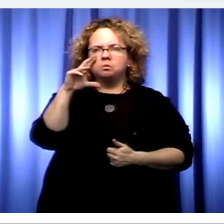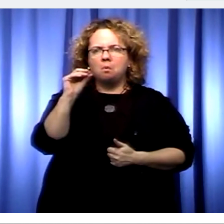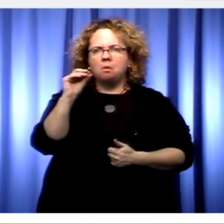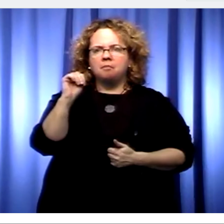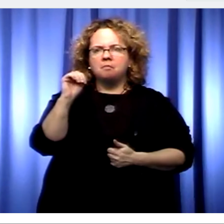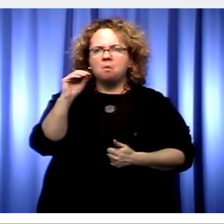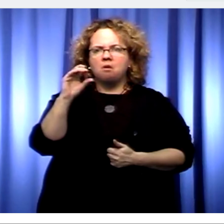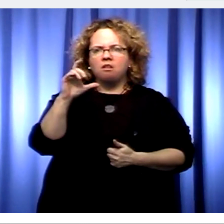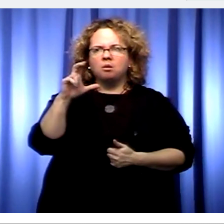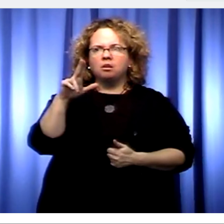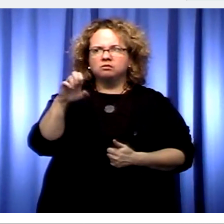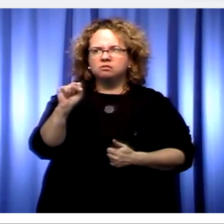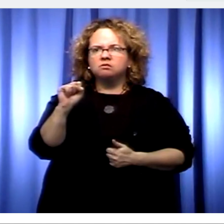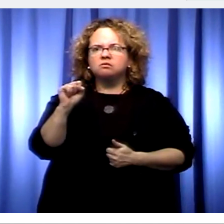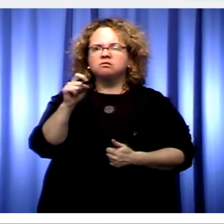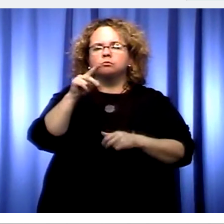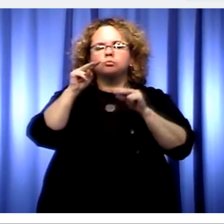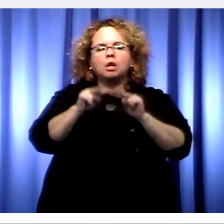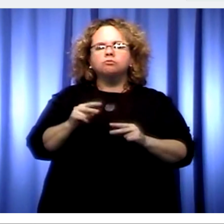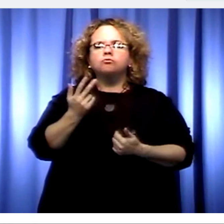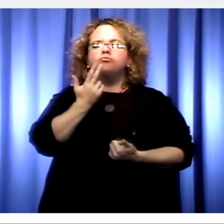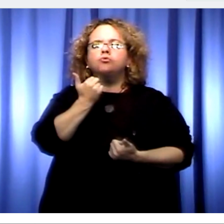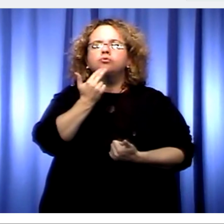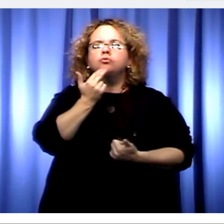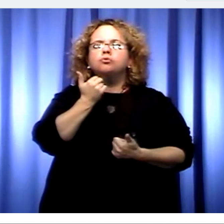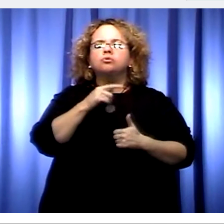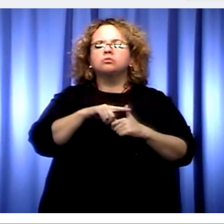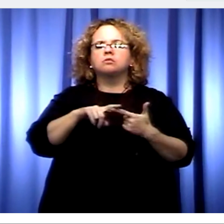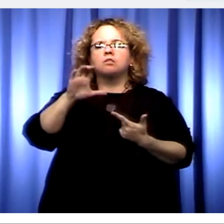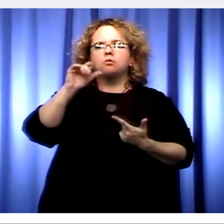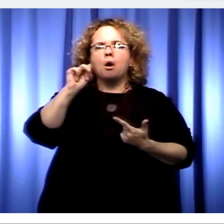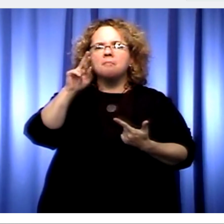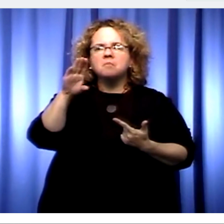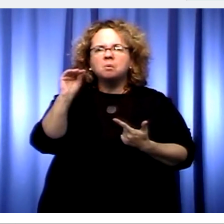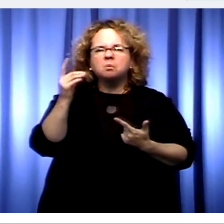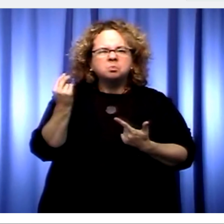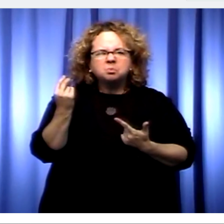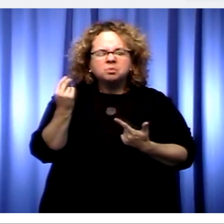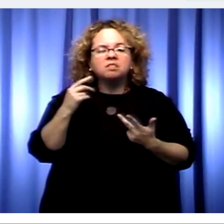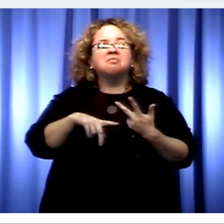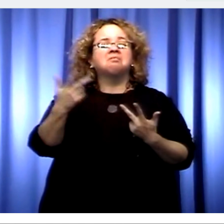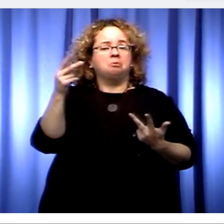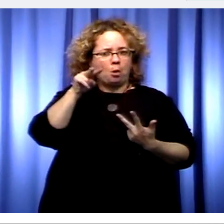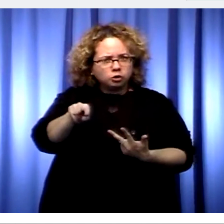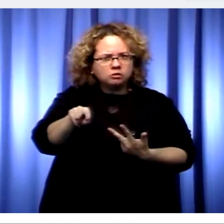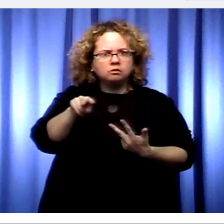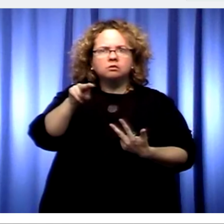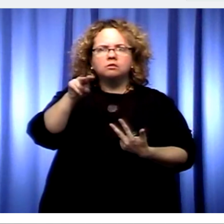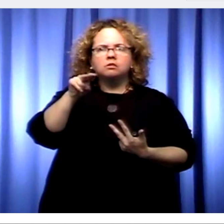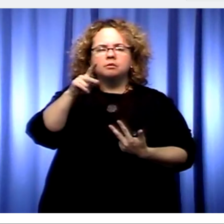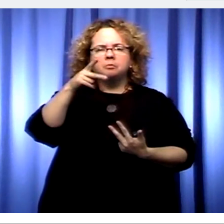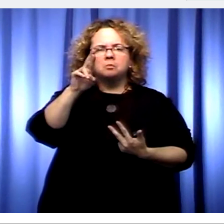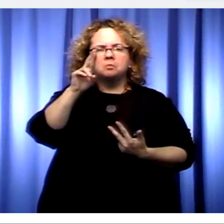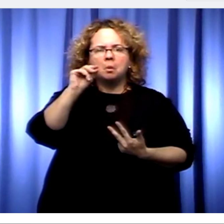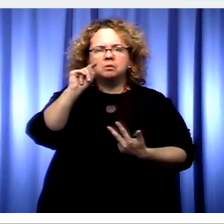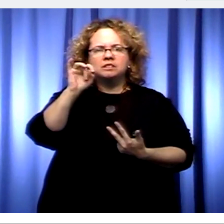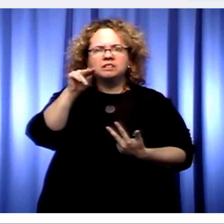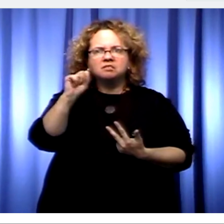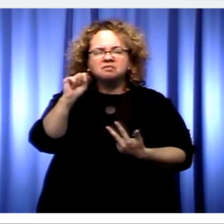it's really important to know where it goes and what happens to it. So we're going to focus on three